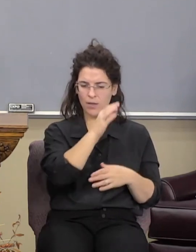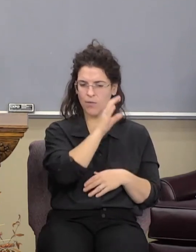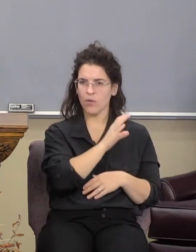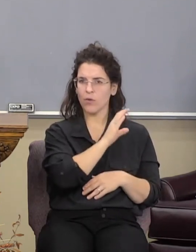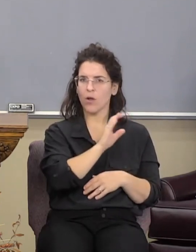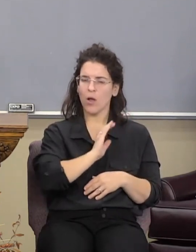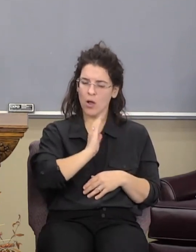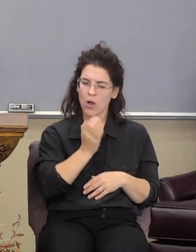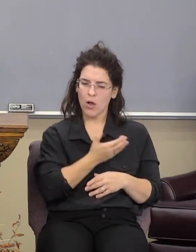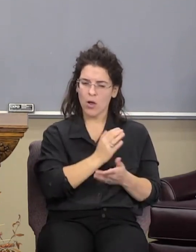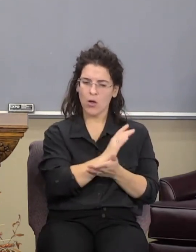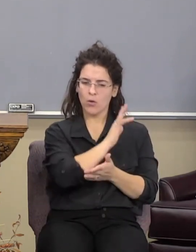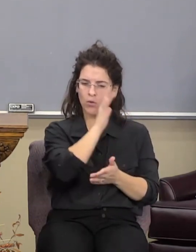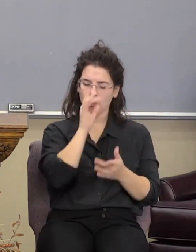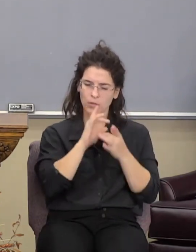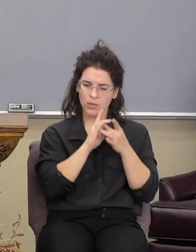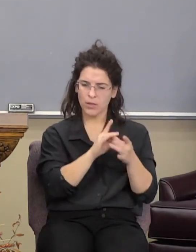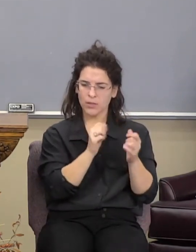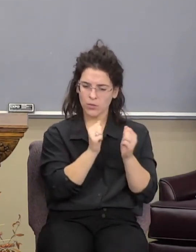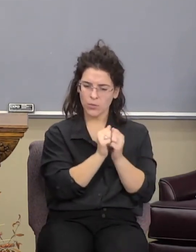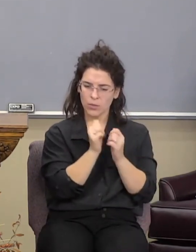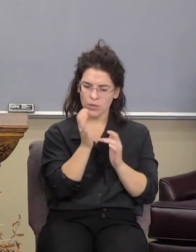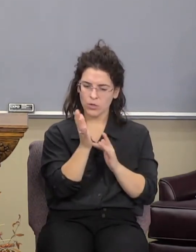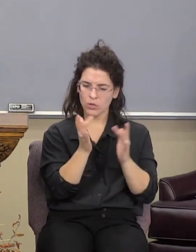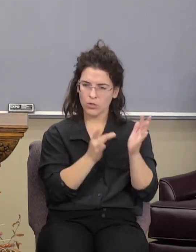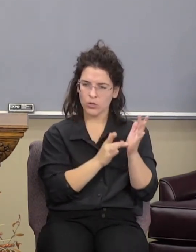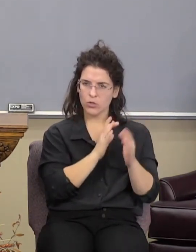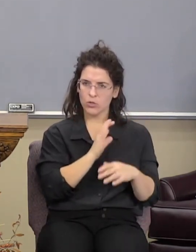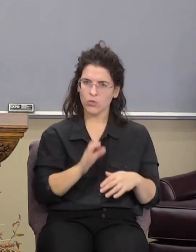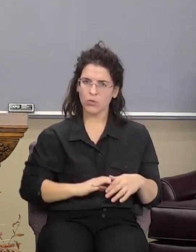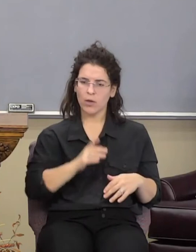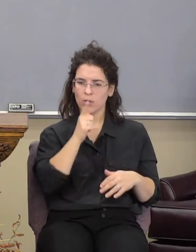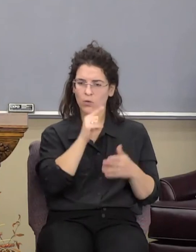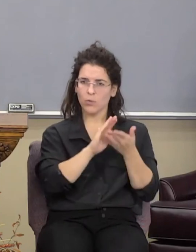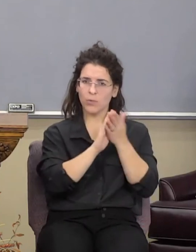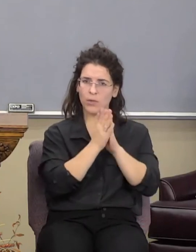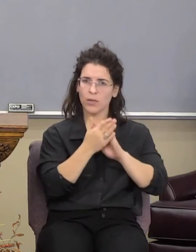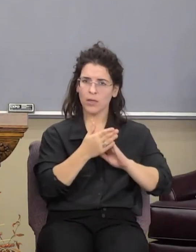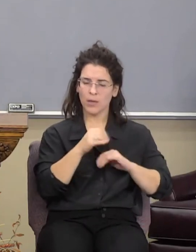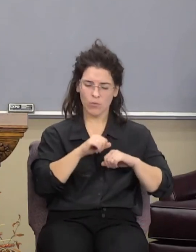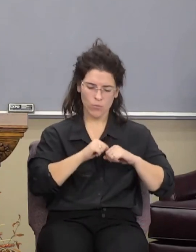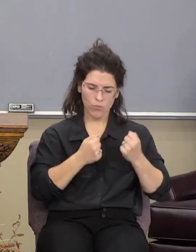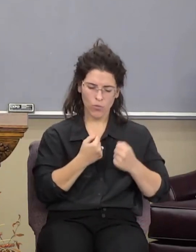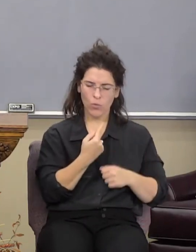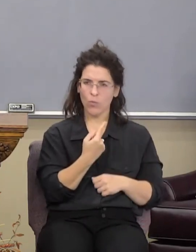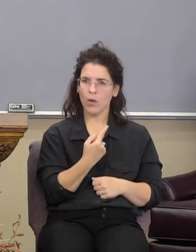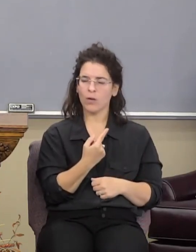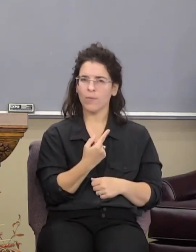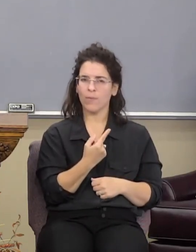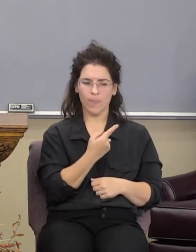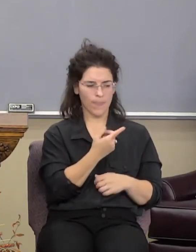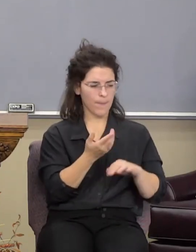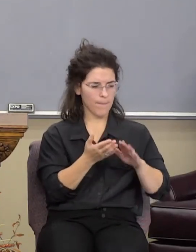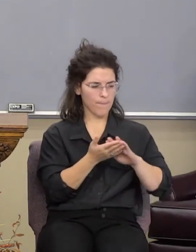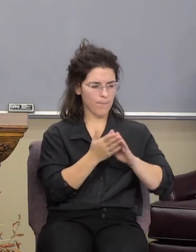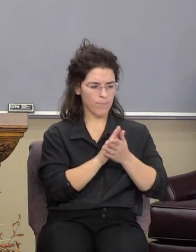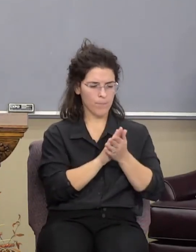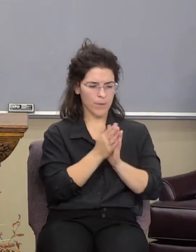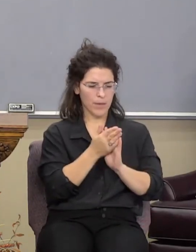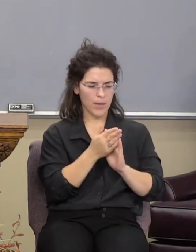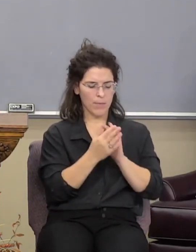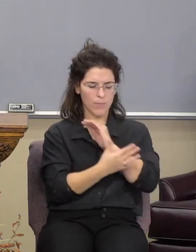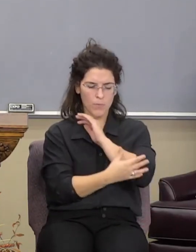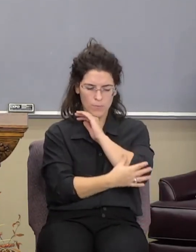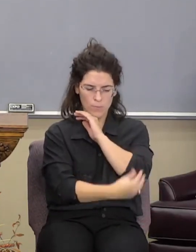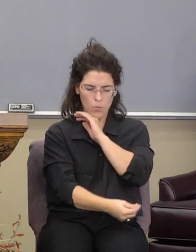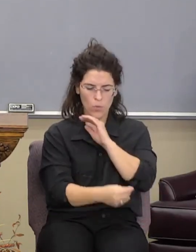Our glory has to do with Jesus Christ, who became the broken one. He became the poor in spirit.